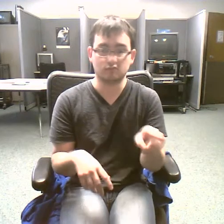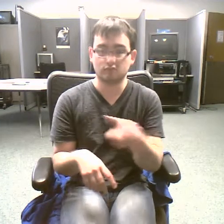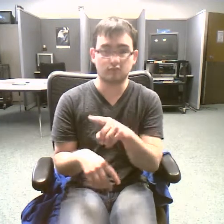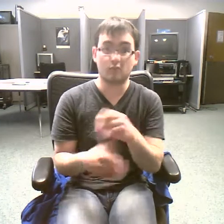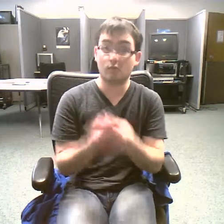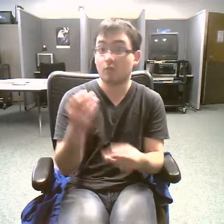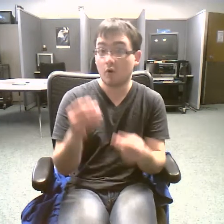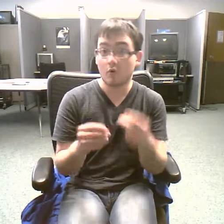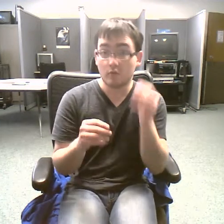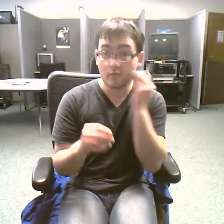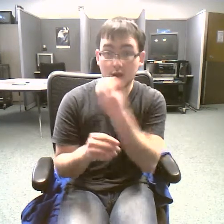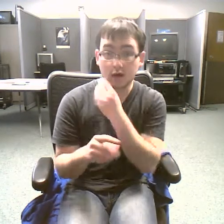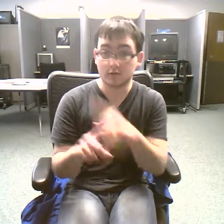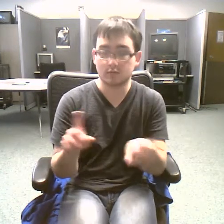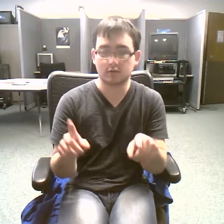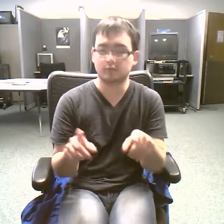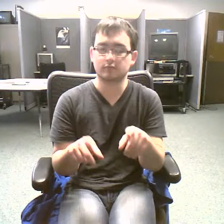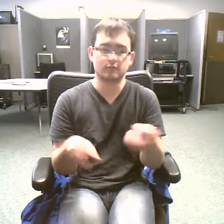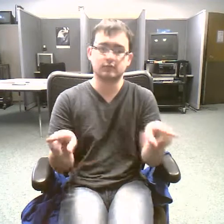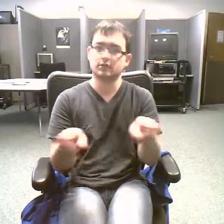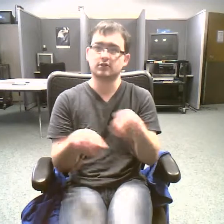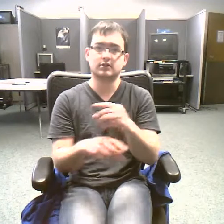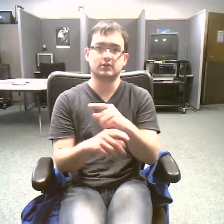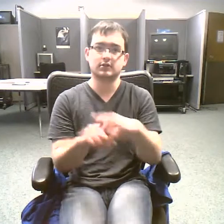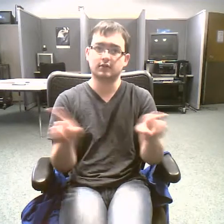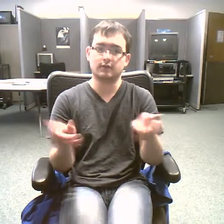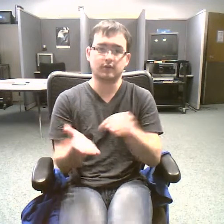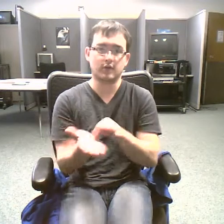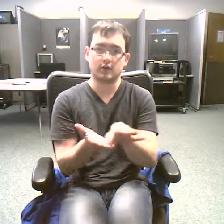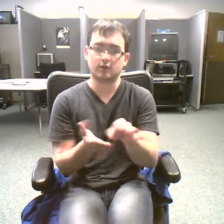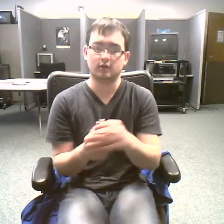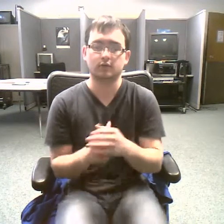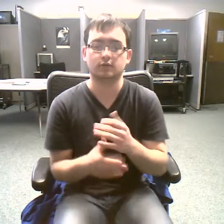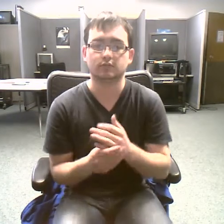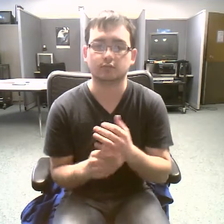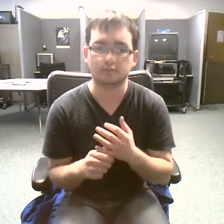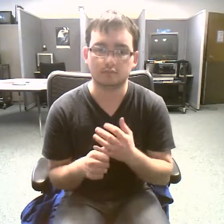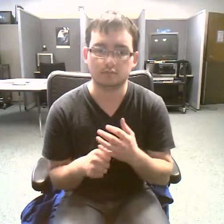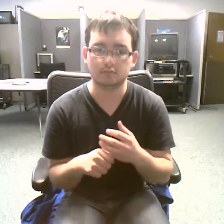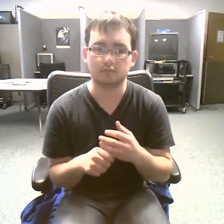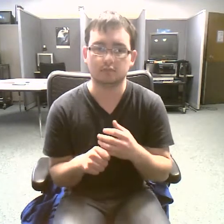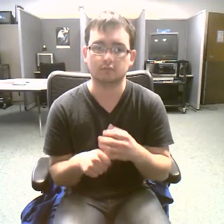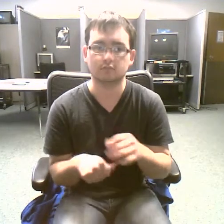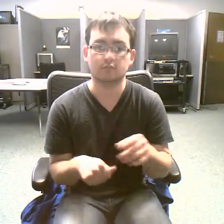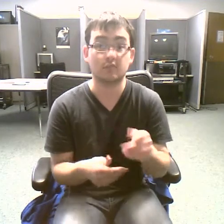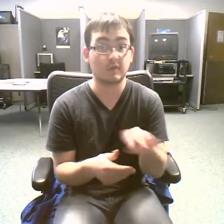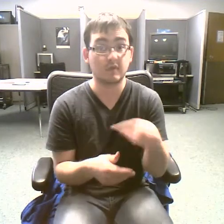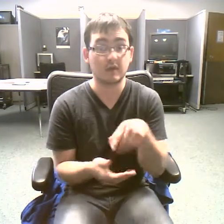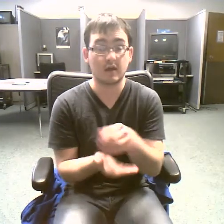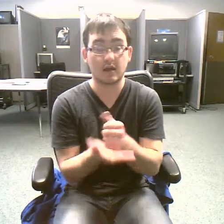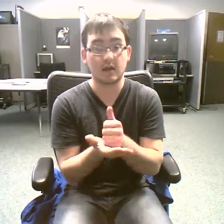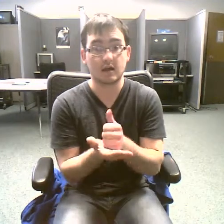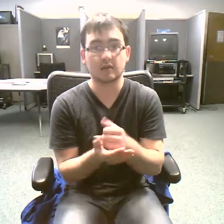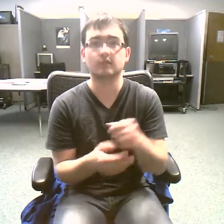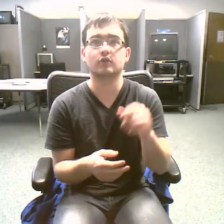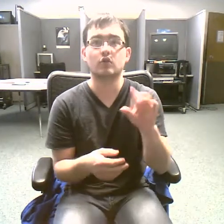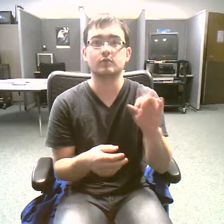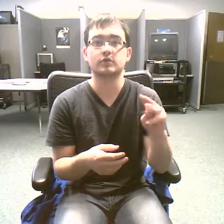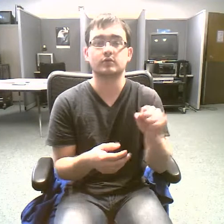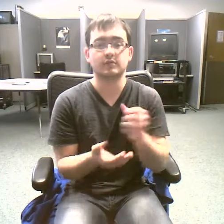the cell to build proteins, and they help for the cell to divide. Every animal-like cell has two small